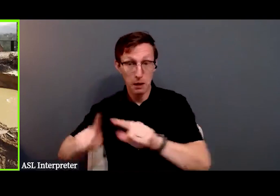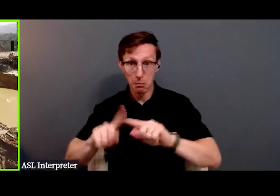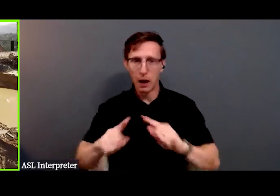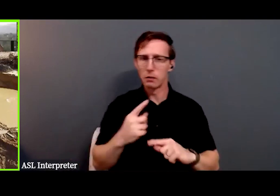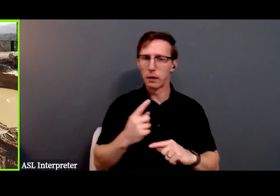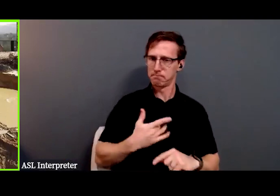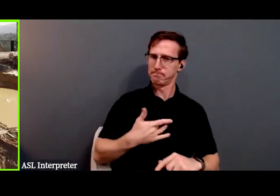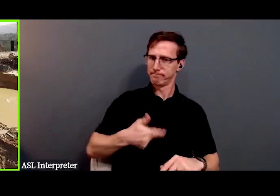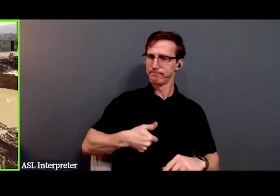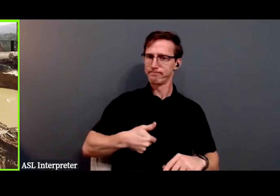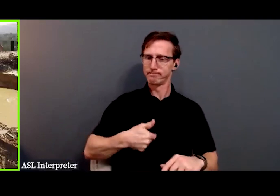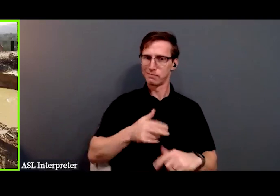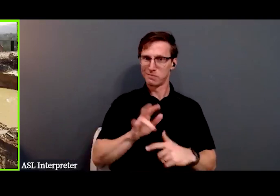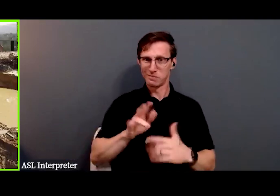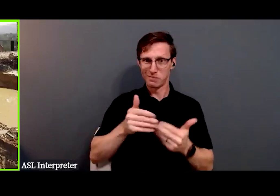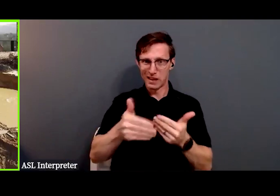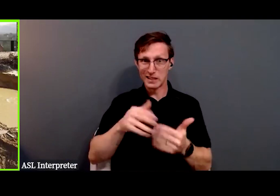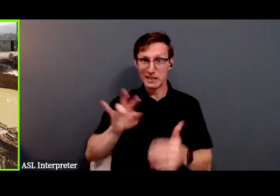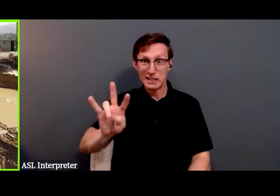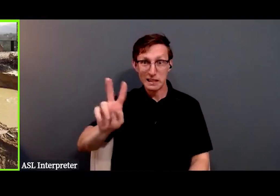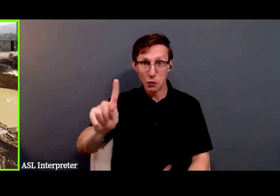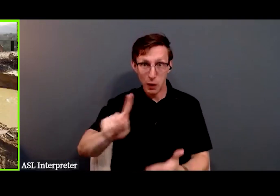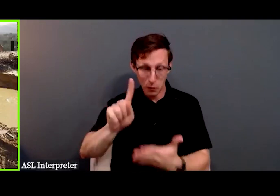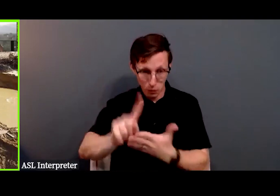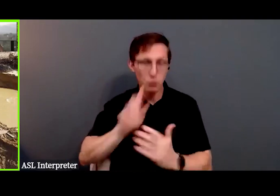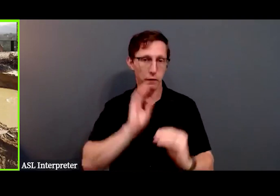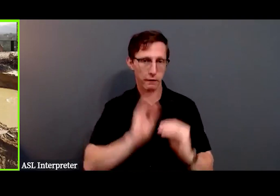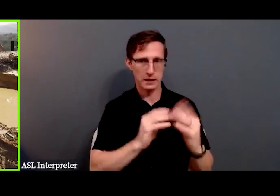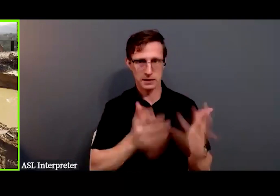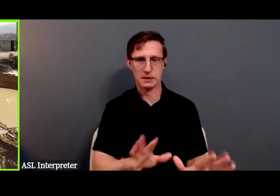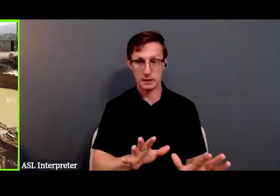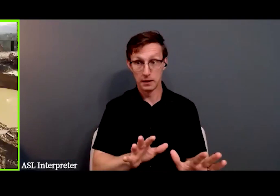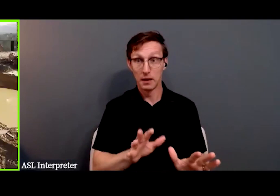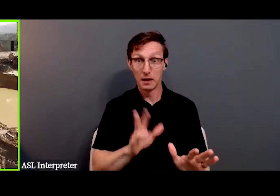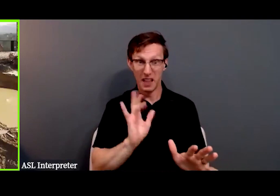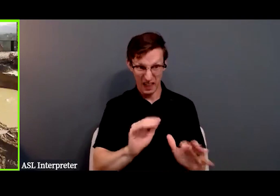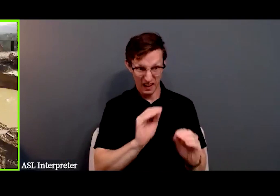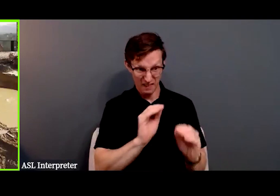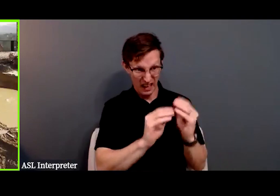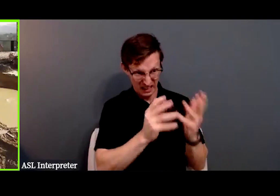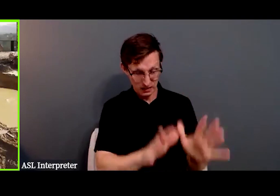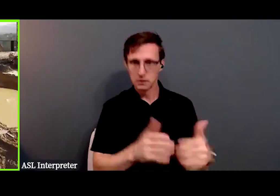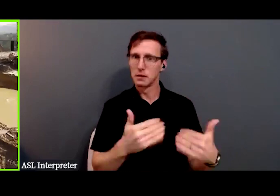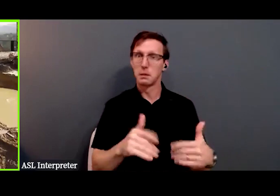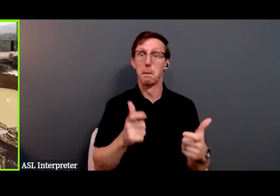is a significant major milestone in the restoration of the water system.